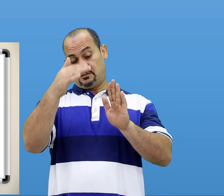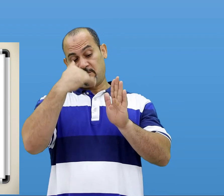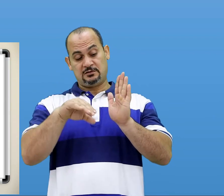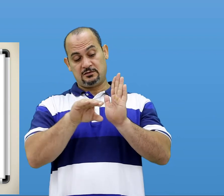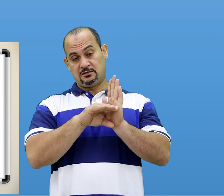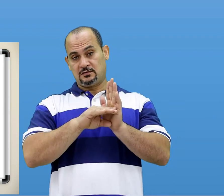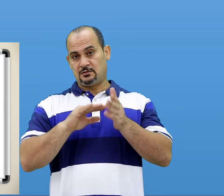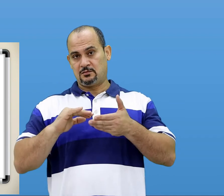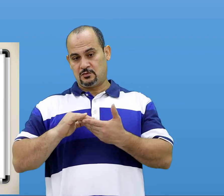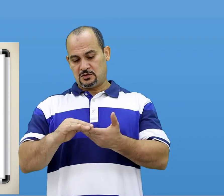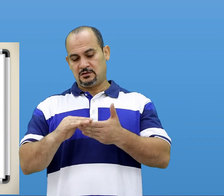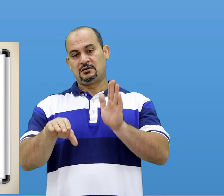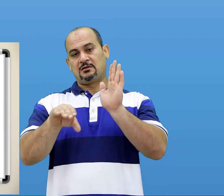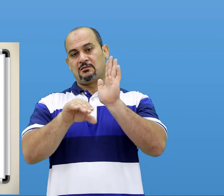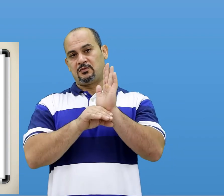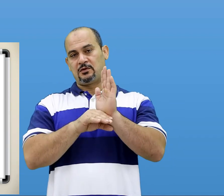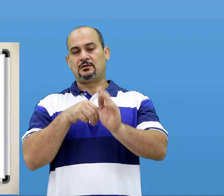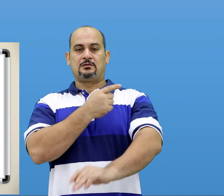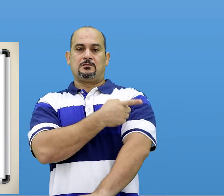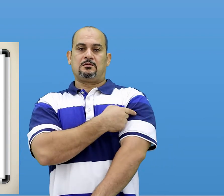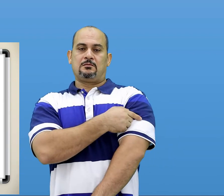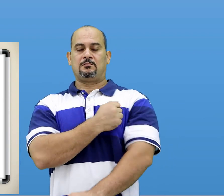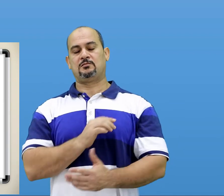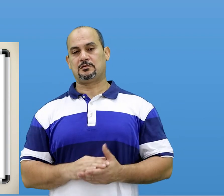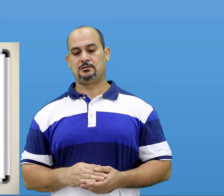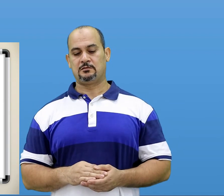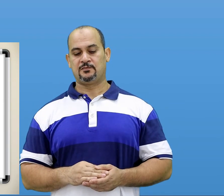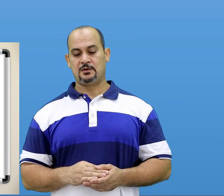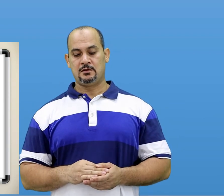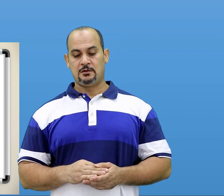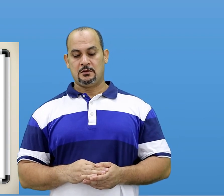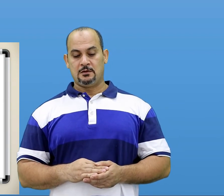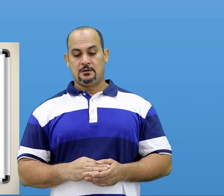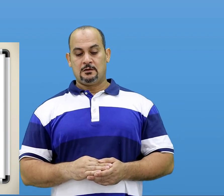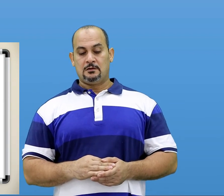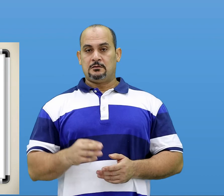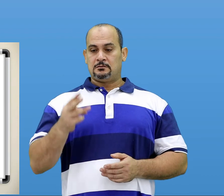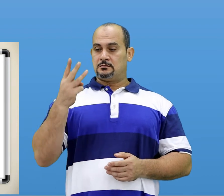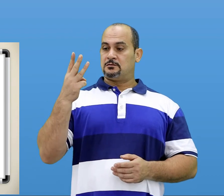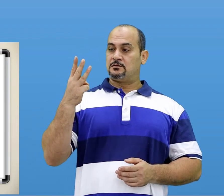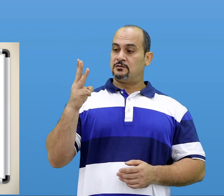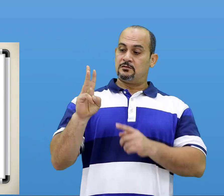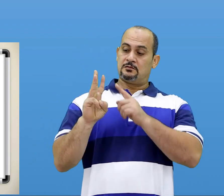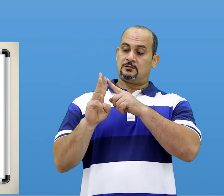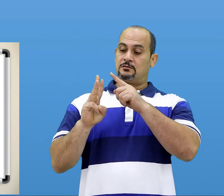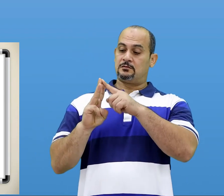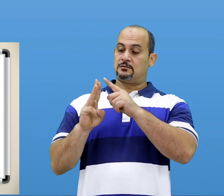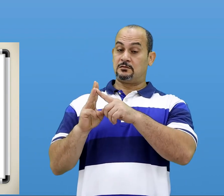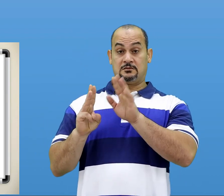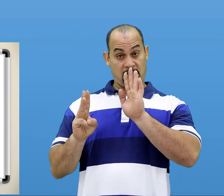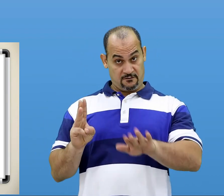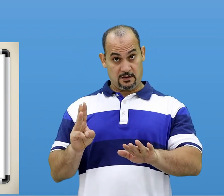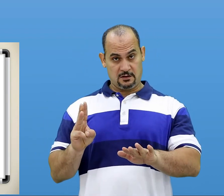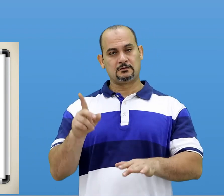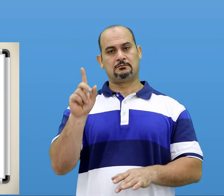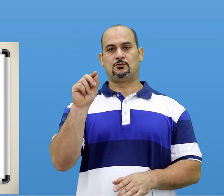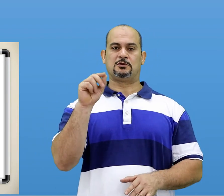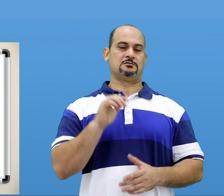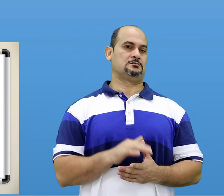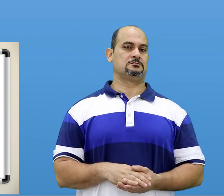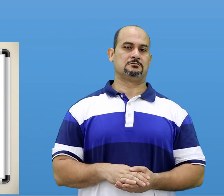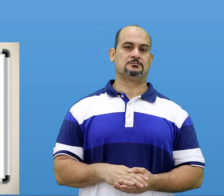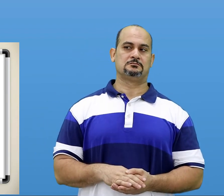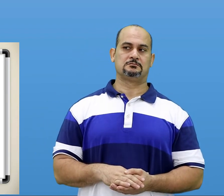we mentioned the examples. Writing these 3 elements, if these 3 elements existed in your